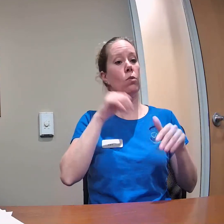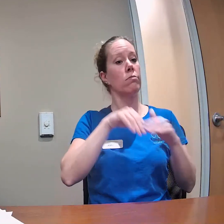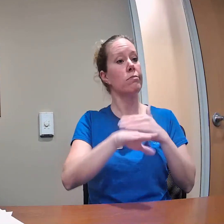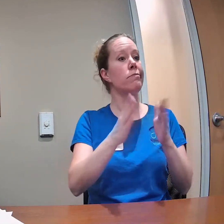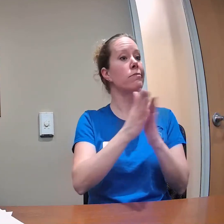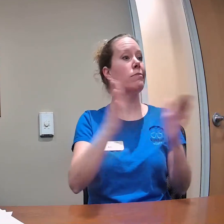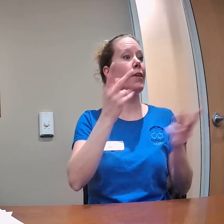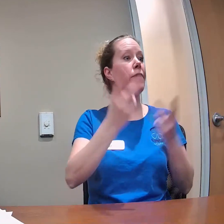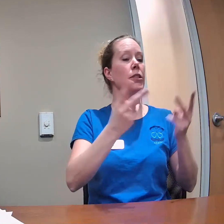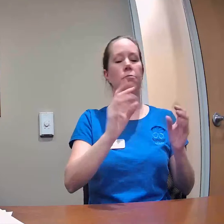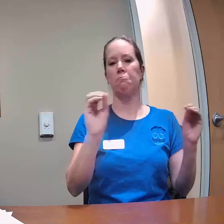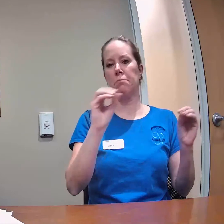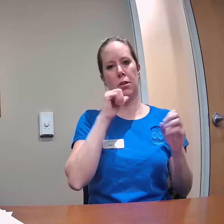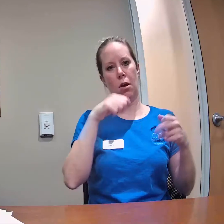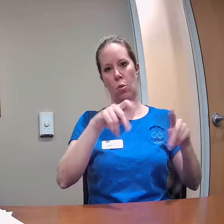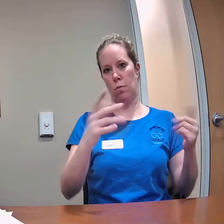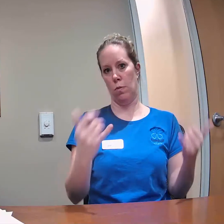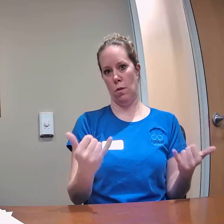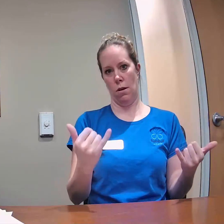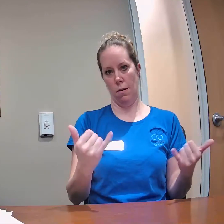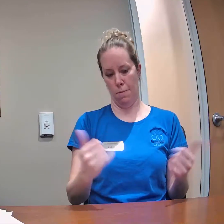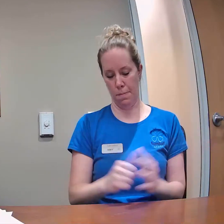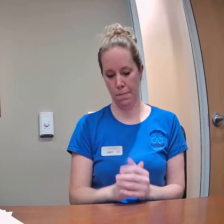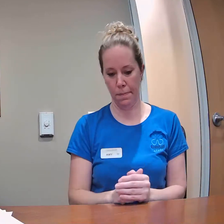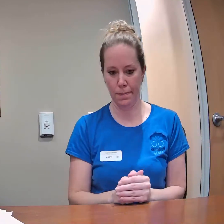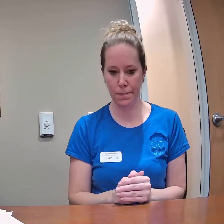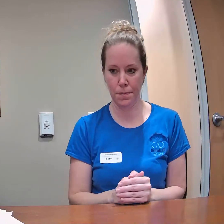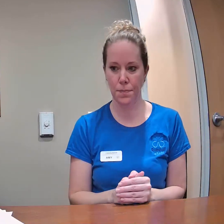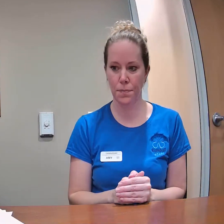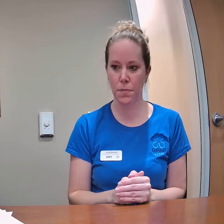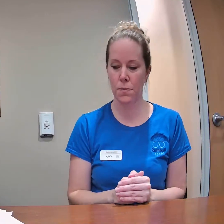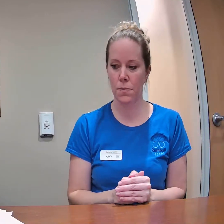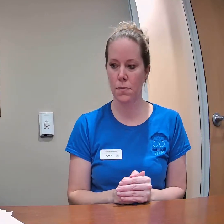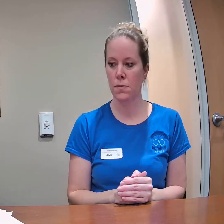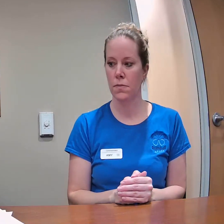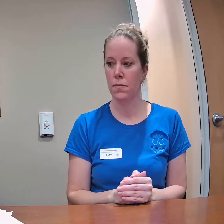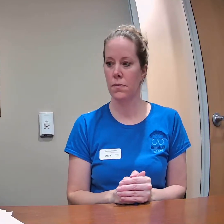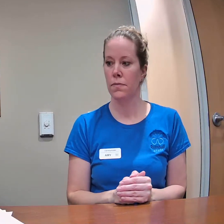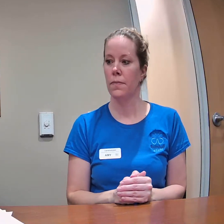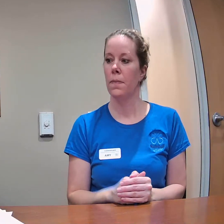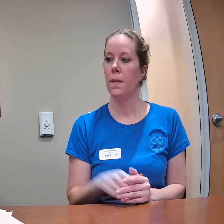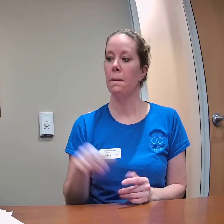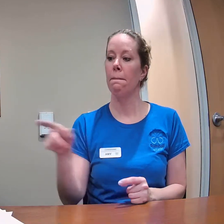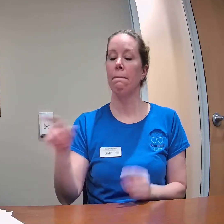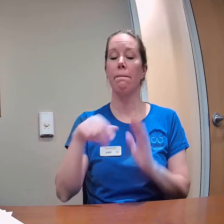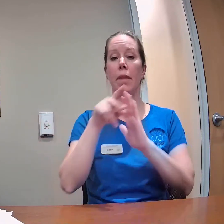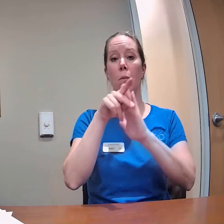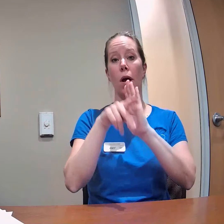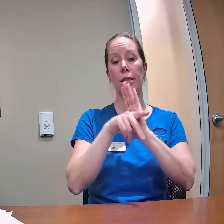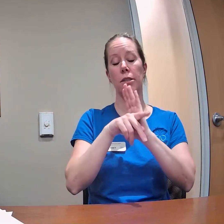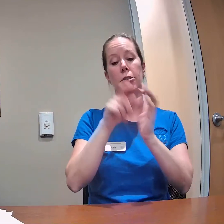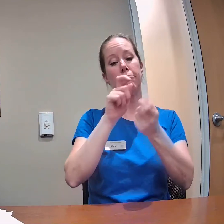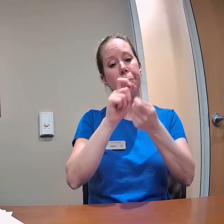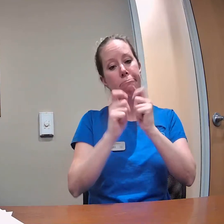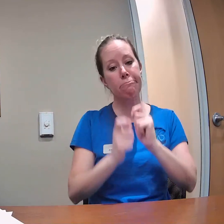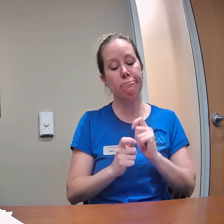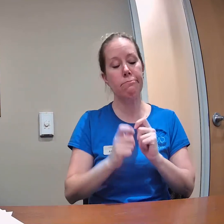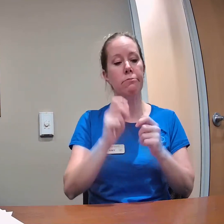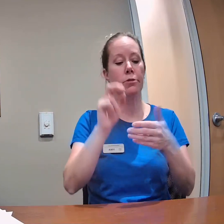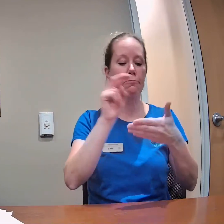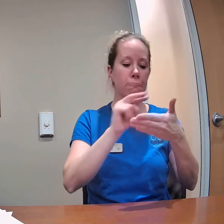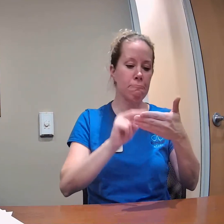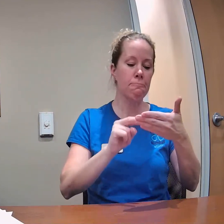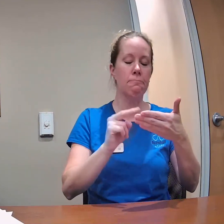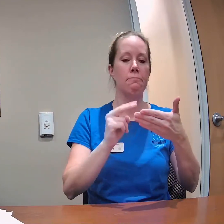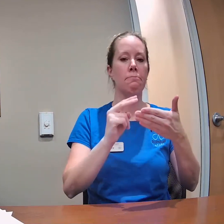And so when this policy has been updated and reviewed, we'll